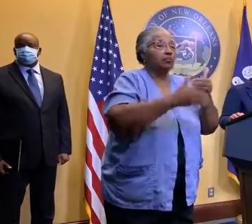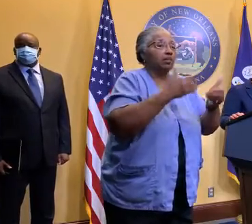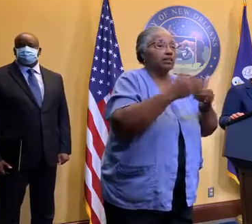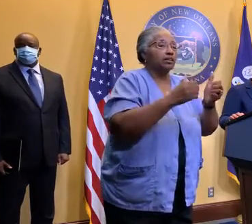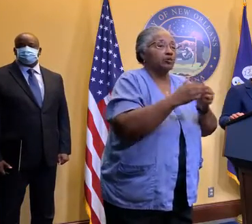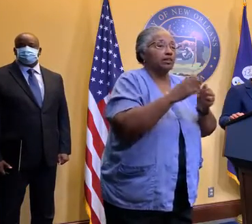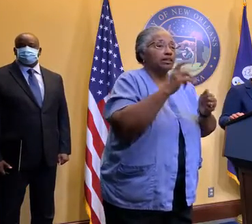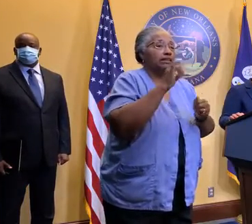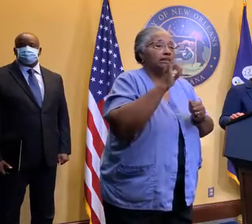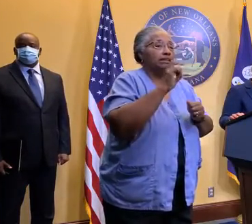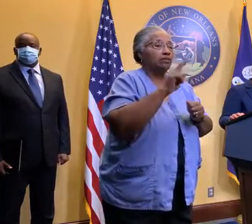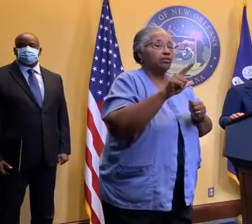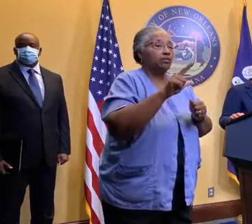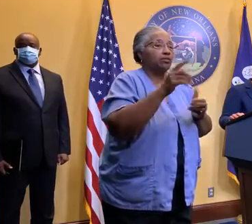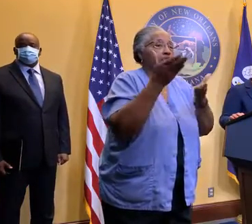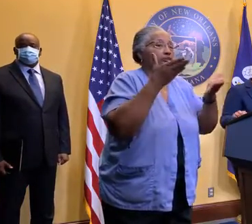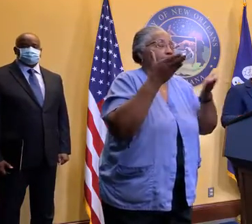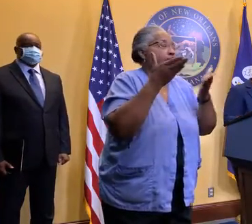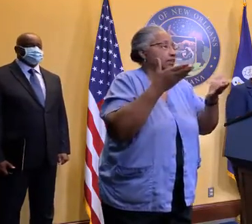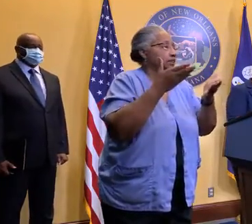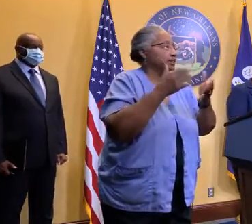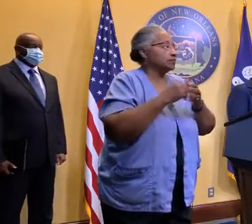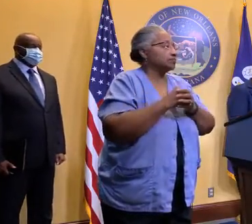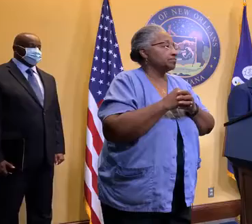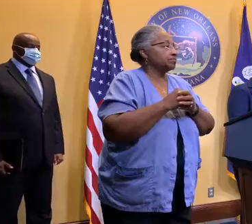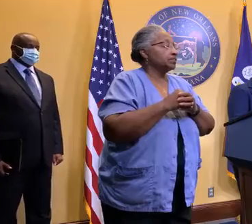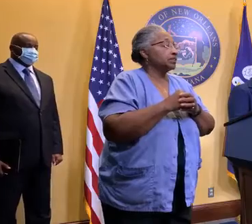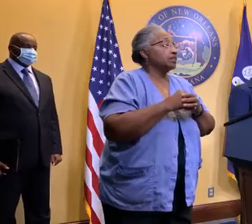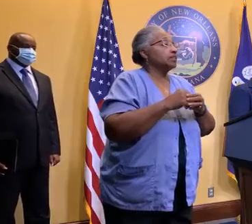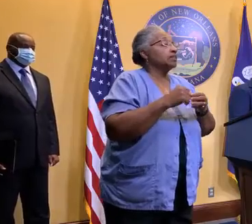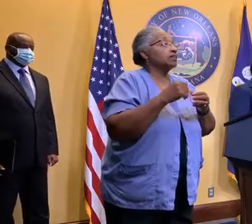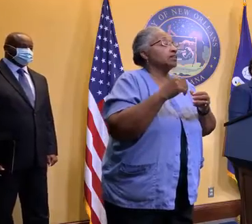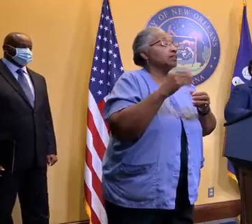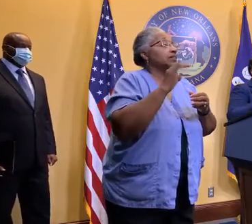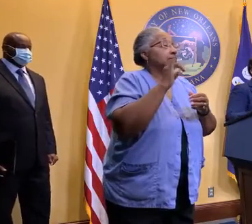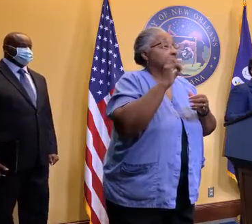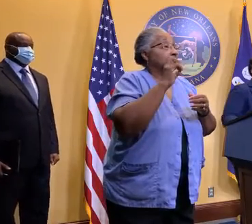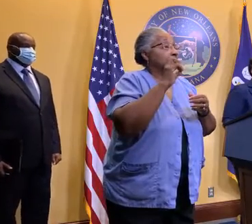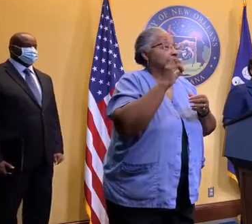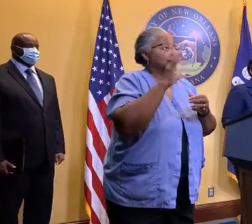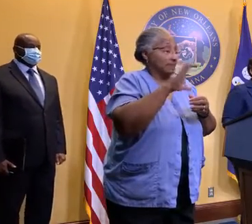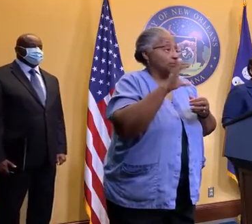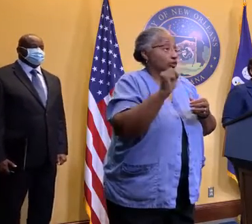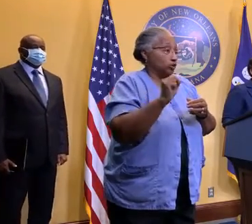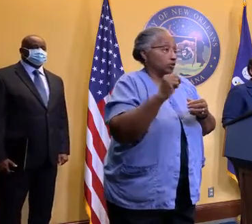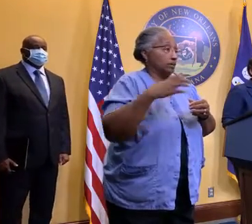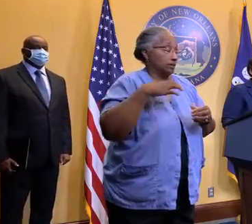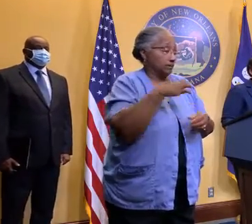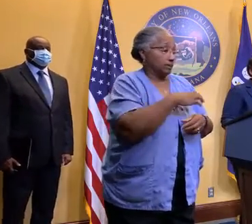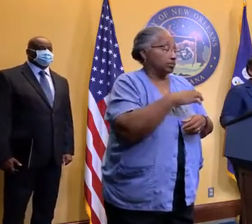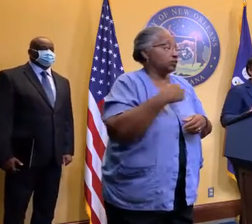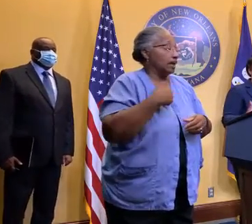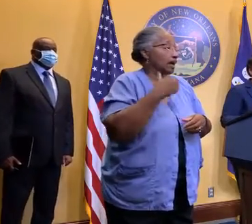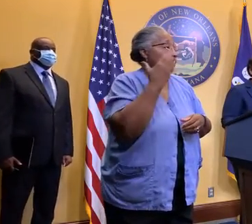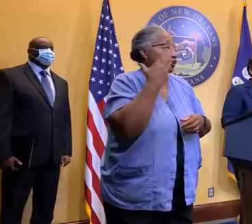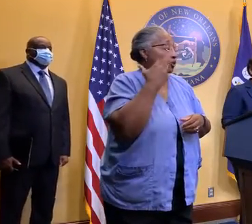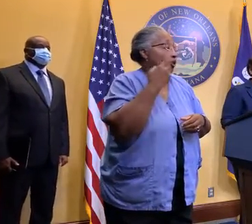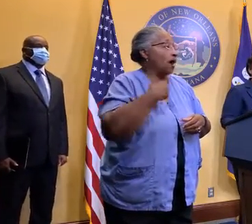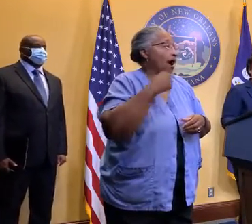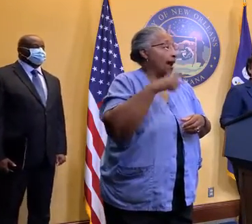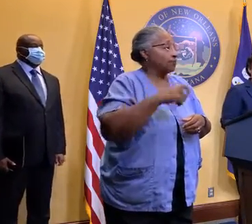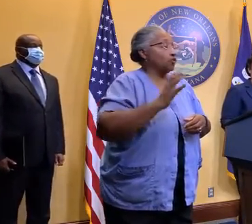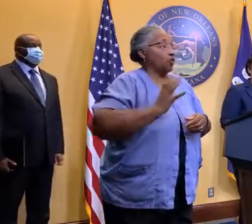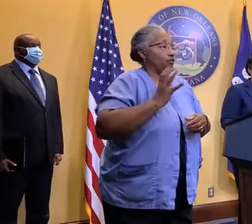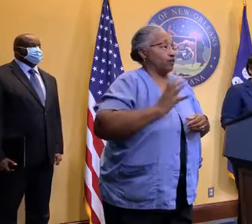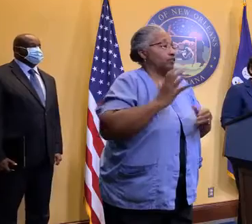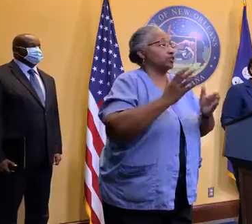with the Civil Service Committee. How Okay. does that work? Okay. Well, the commission, I know, one, I have to make the official